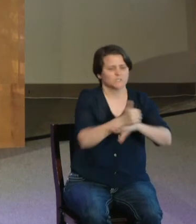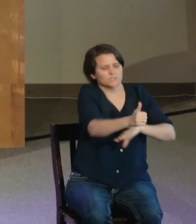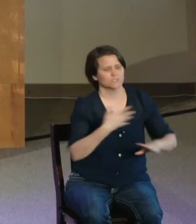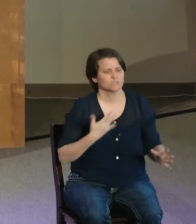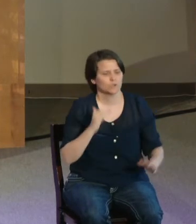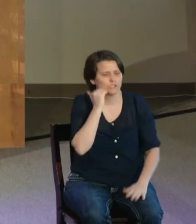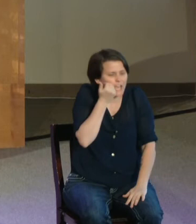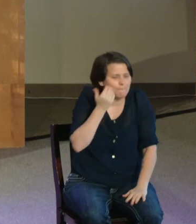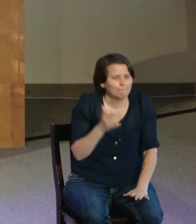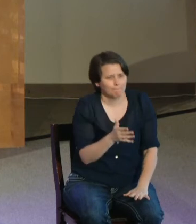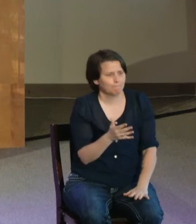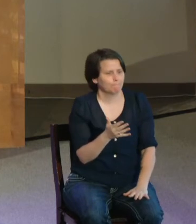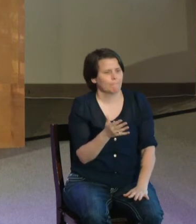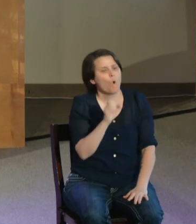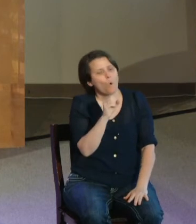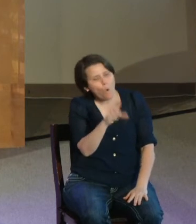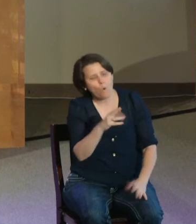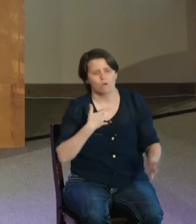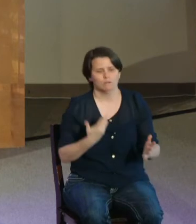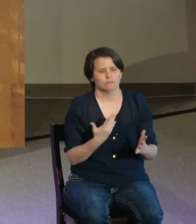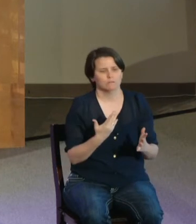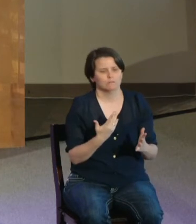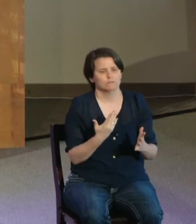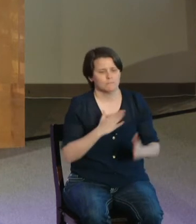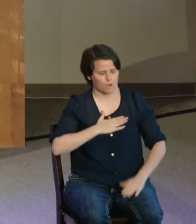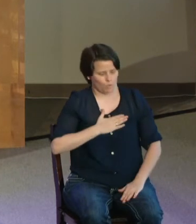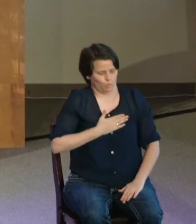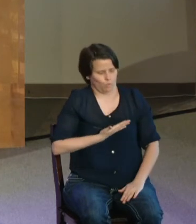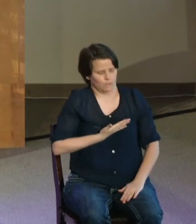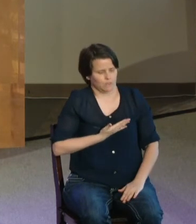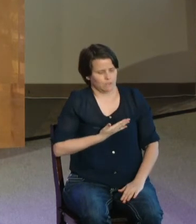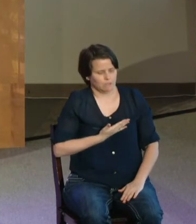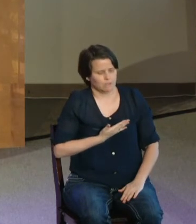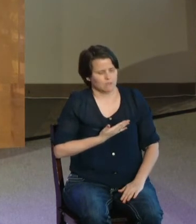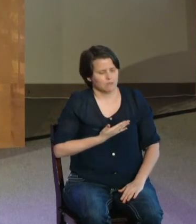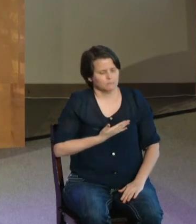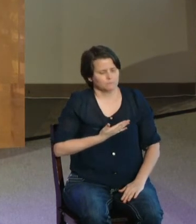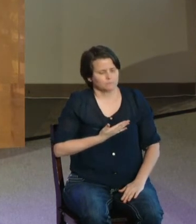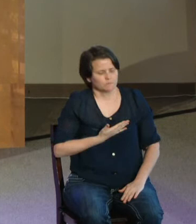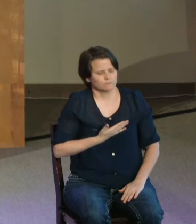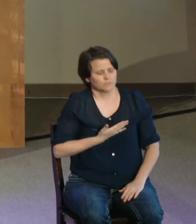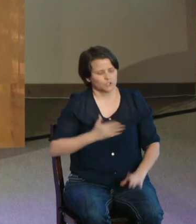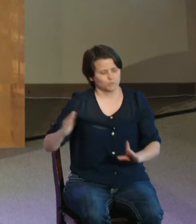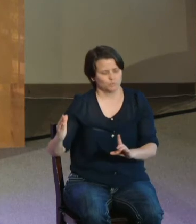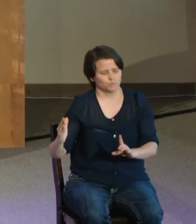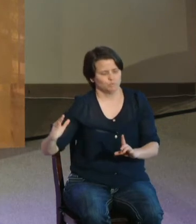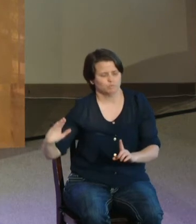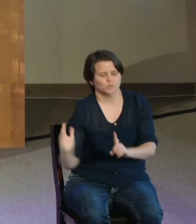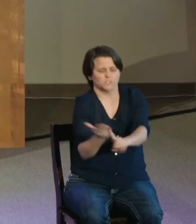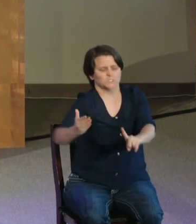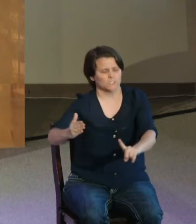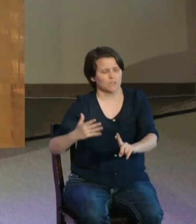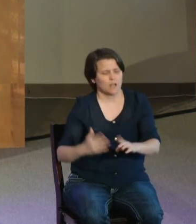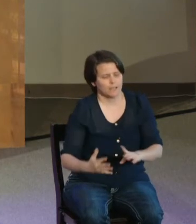shame? Or are we willing to give up our claim of retributions towards the